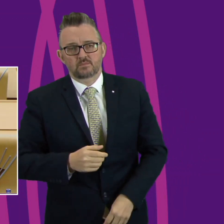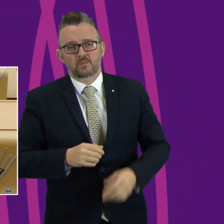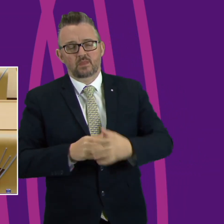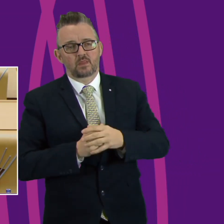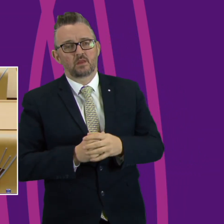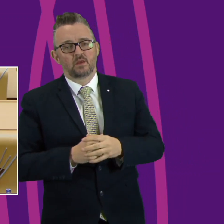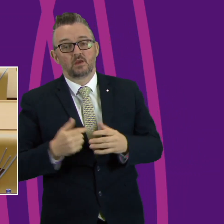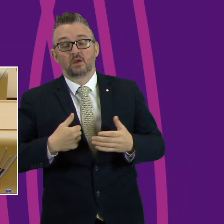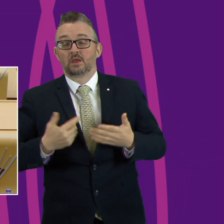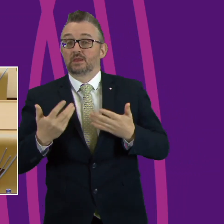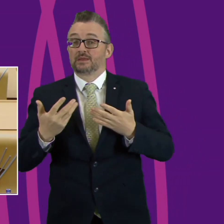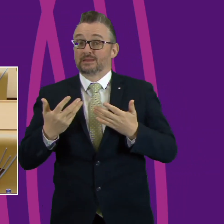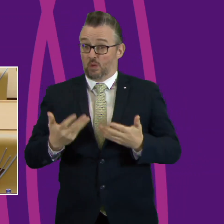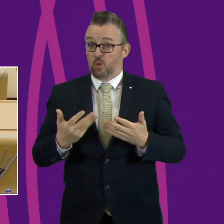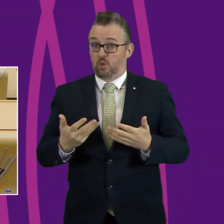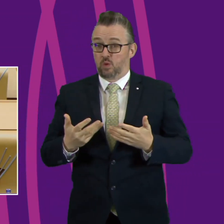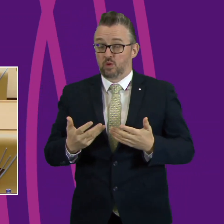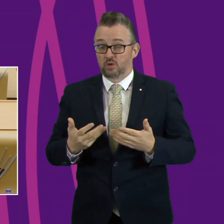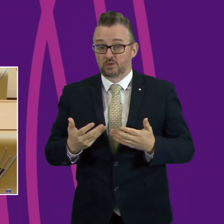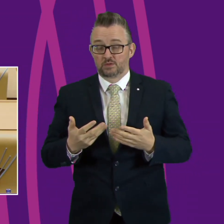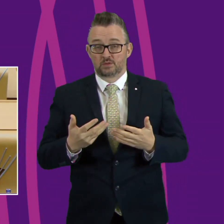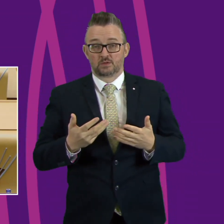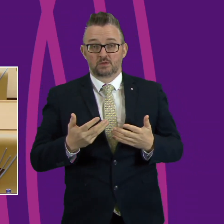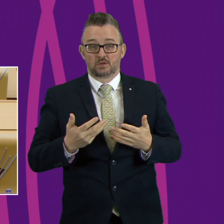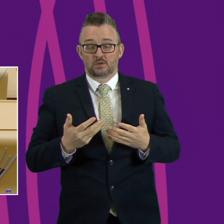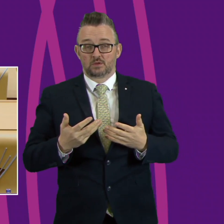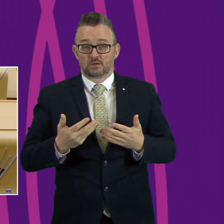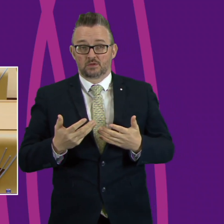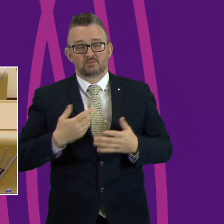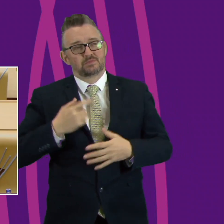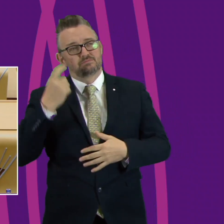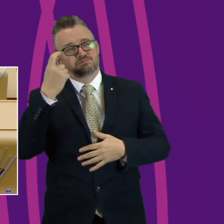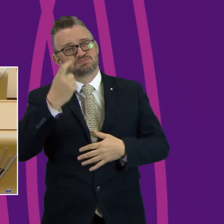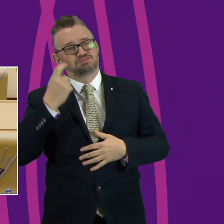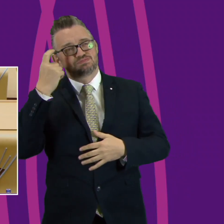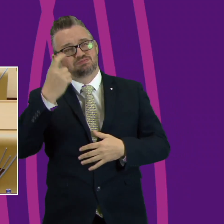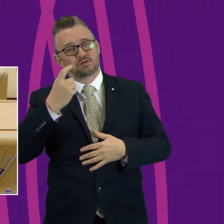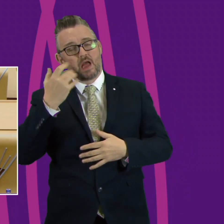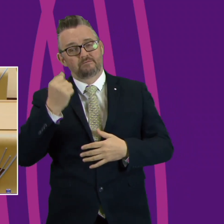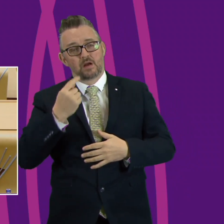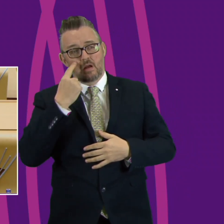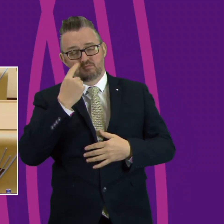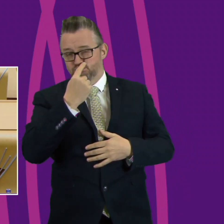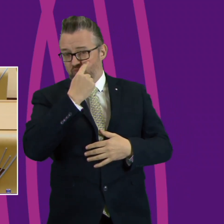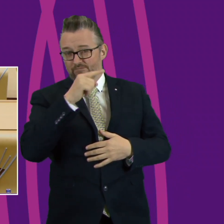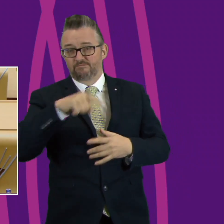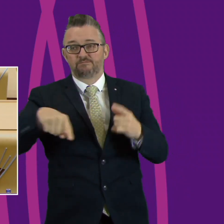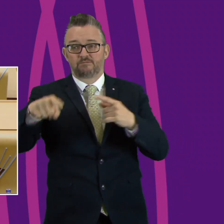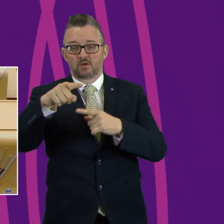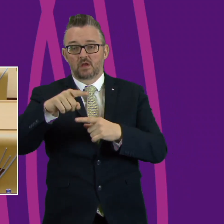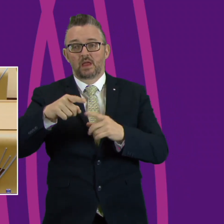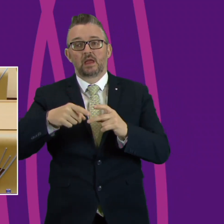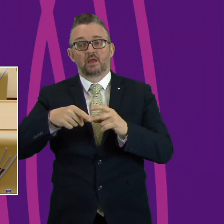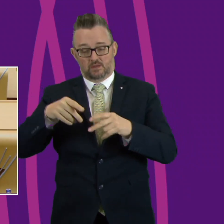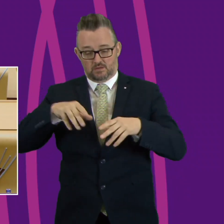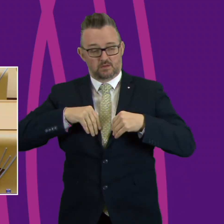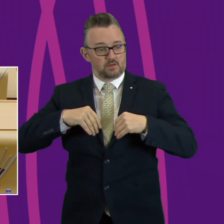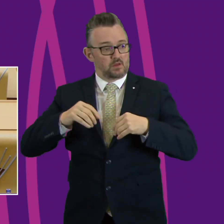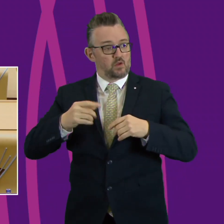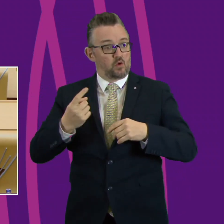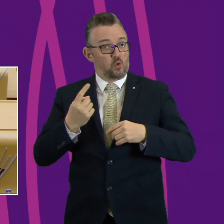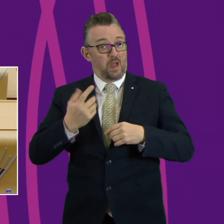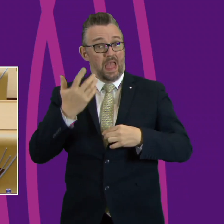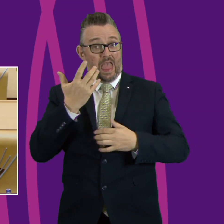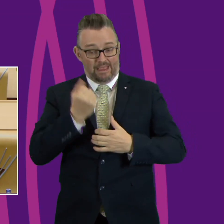we are currently considering that there is, as Ms Johnson said, growing evidence that pre-symptomatic and asymptomatic